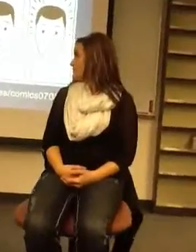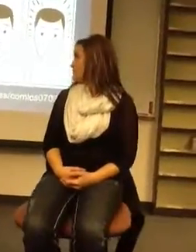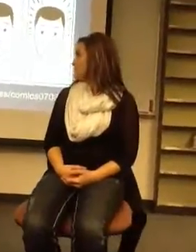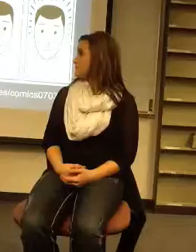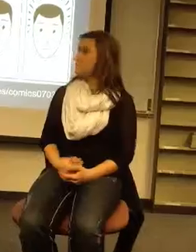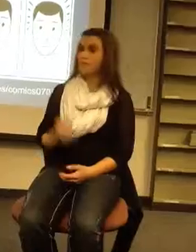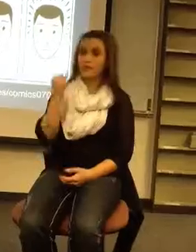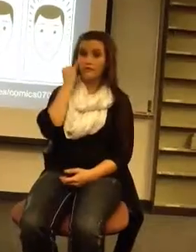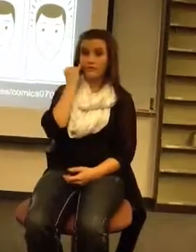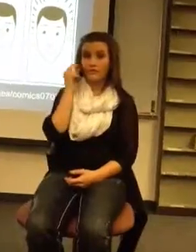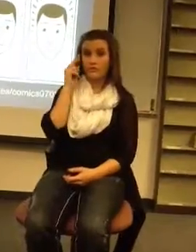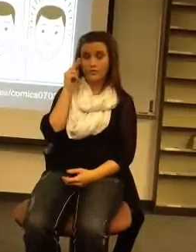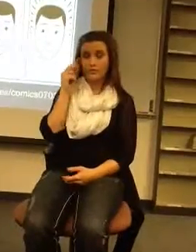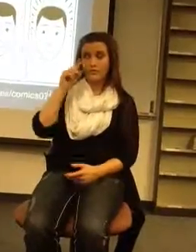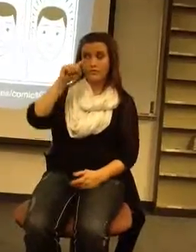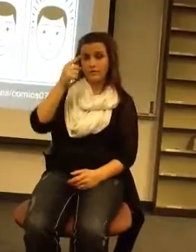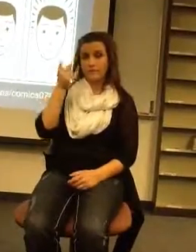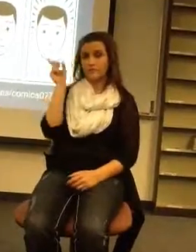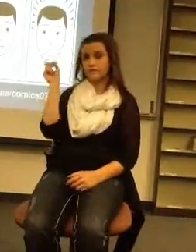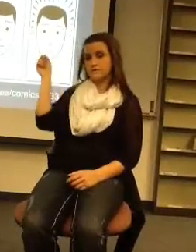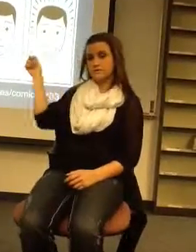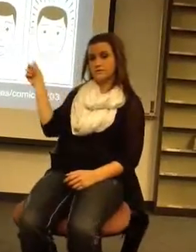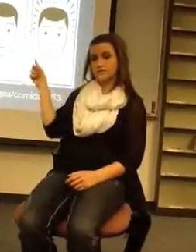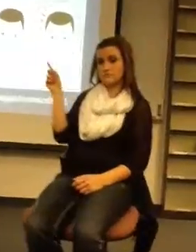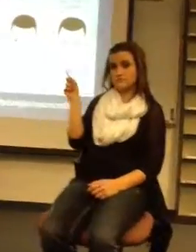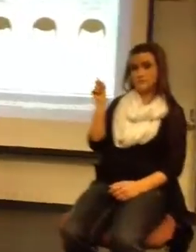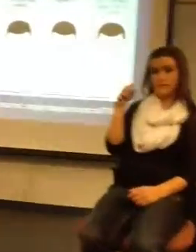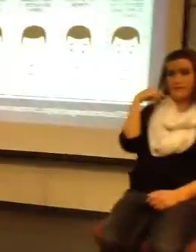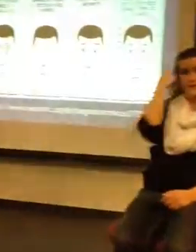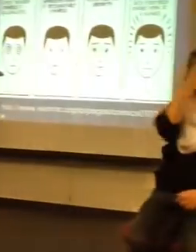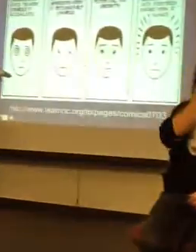if we look at the first panel, we see this face that gets